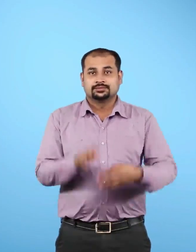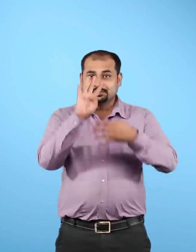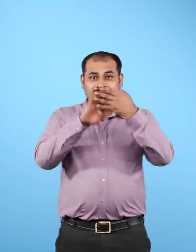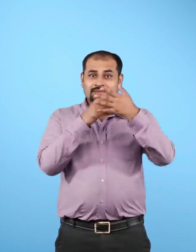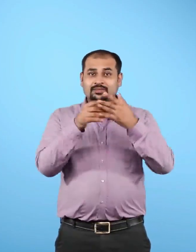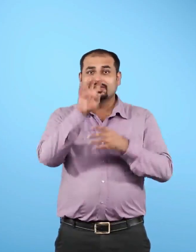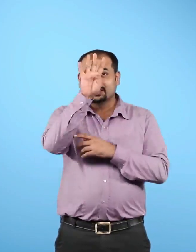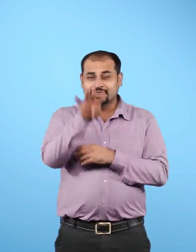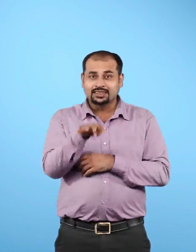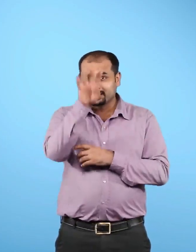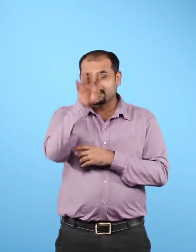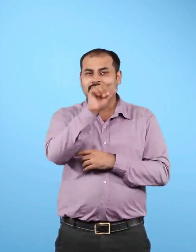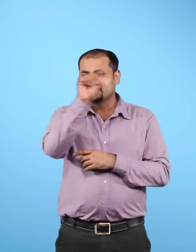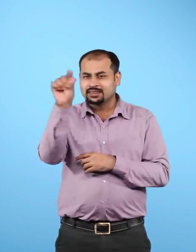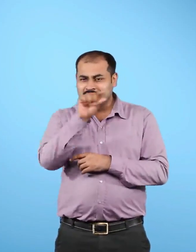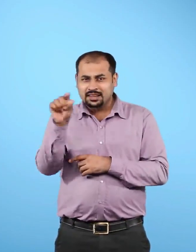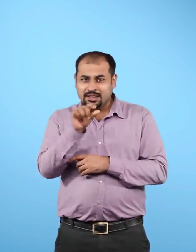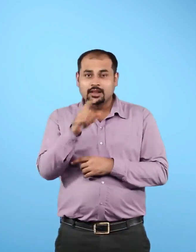How many blue boxes are there?